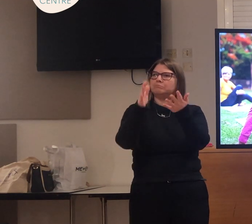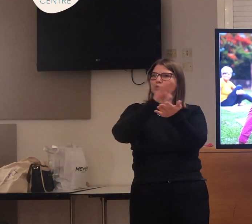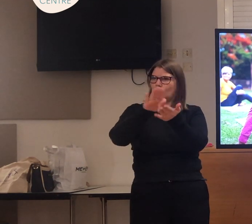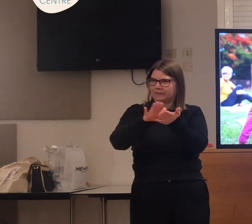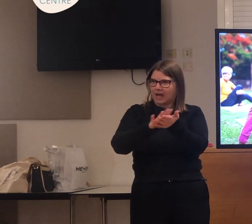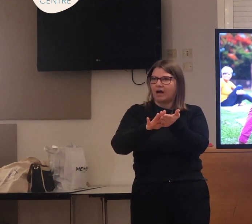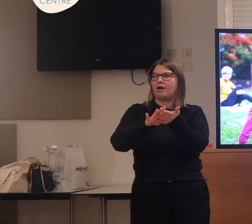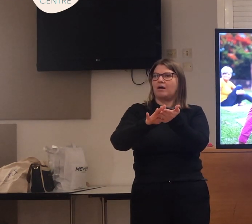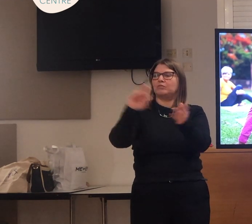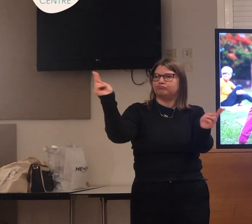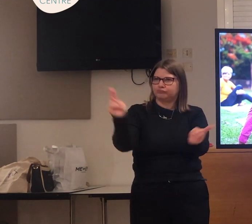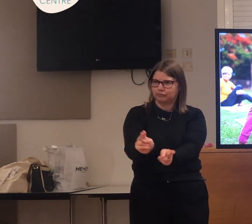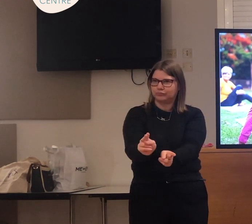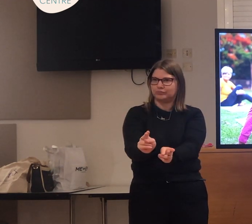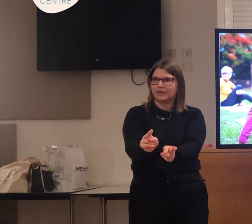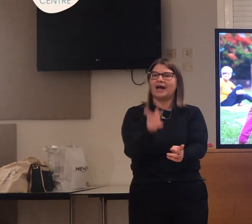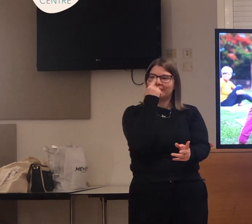But I really promise you,